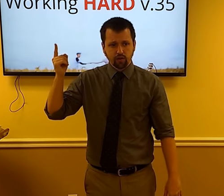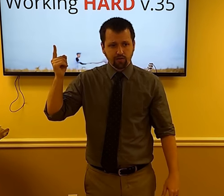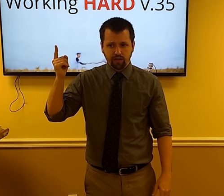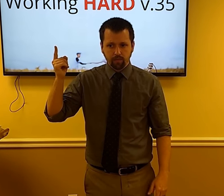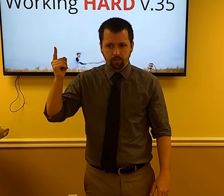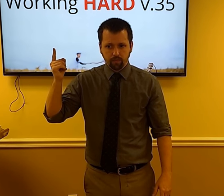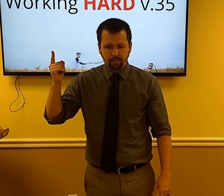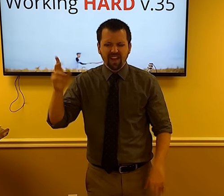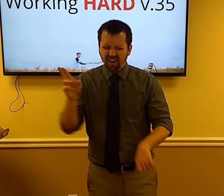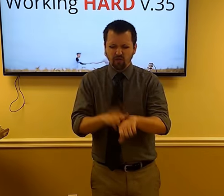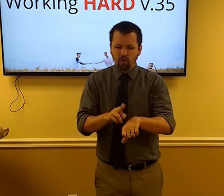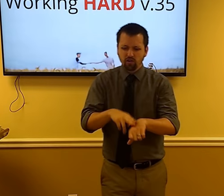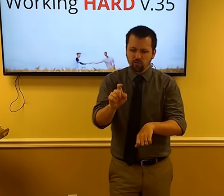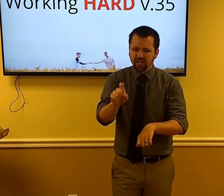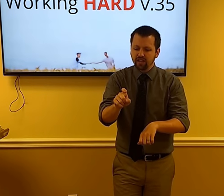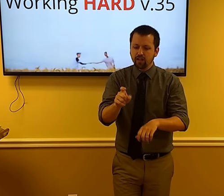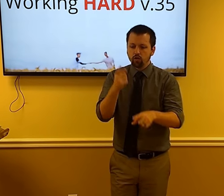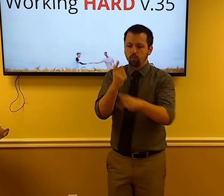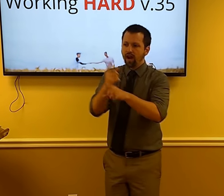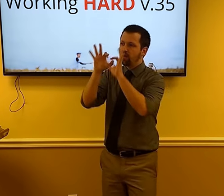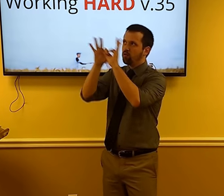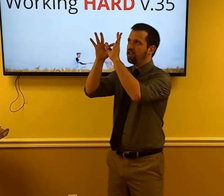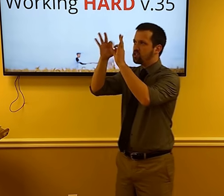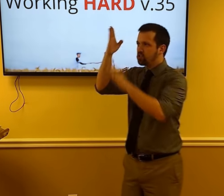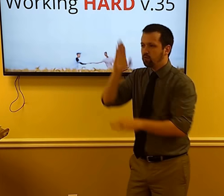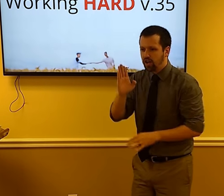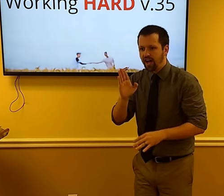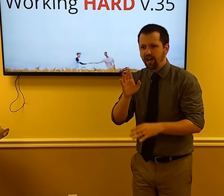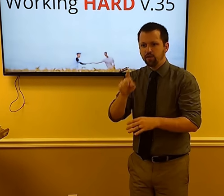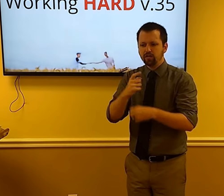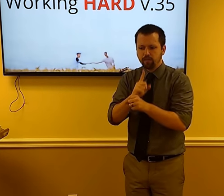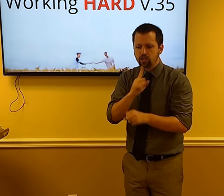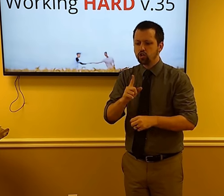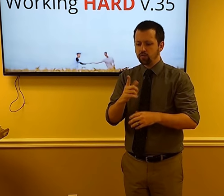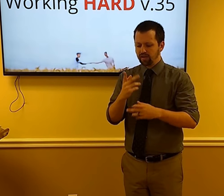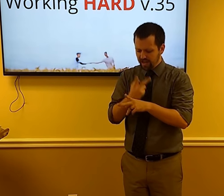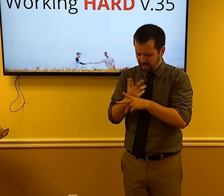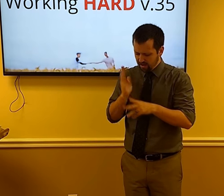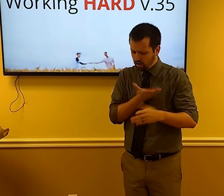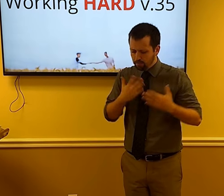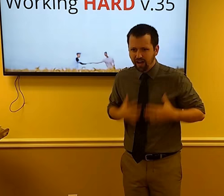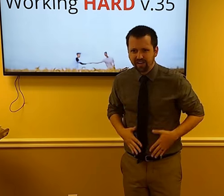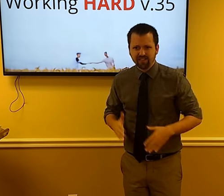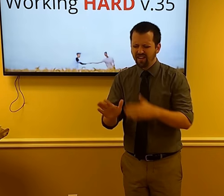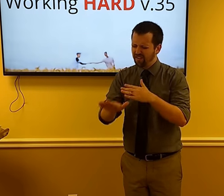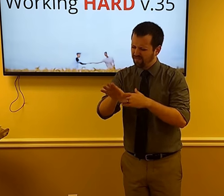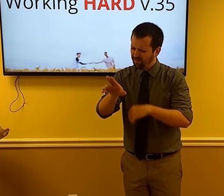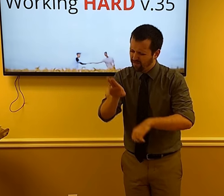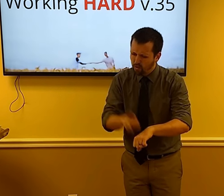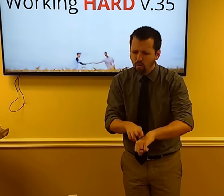Serve Him. Now, of course, we need right relationship with God. We need to make sure that we take care of our bodies. Of